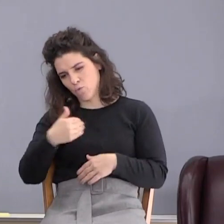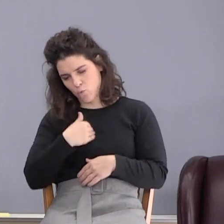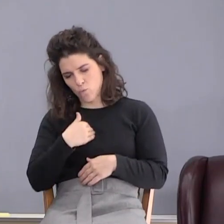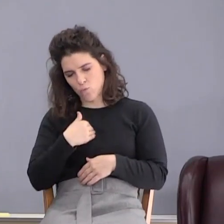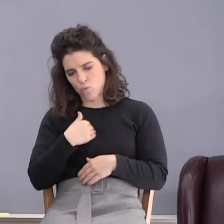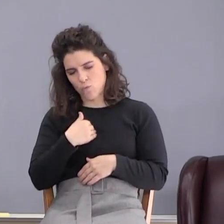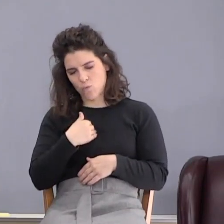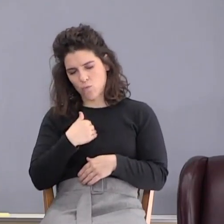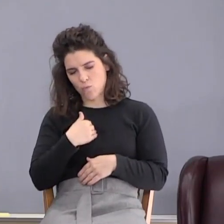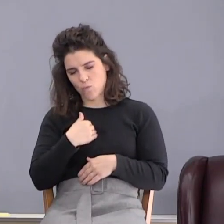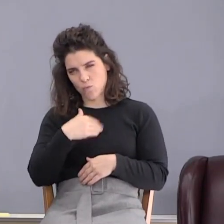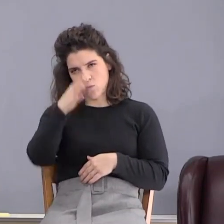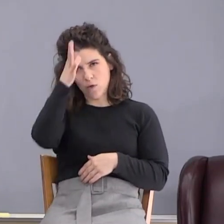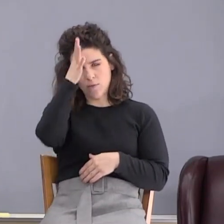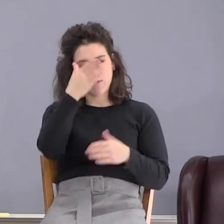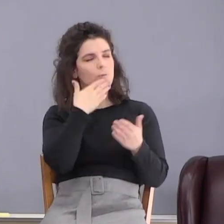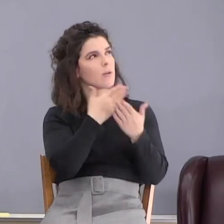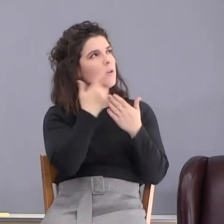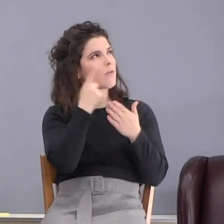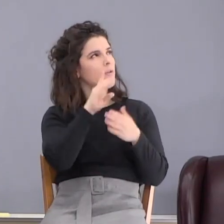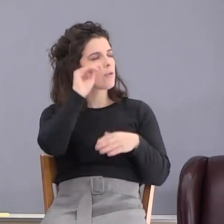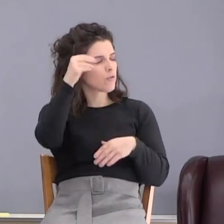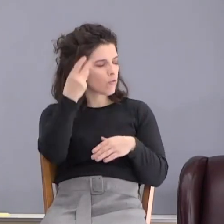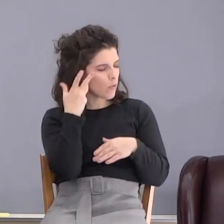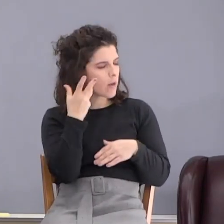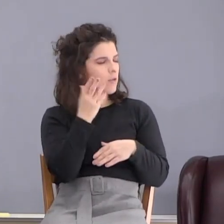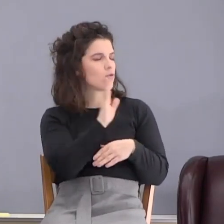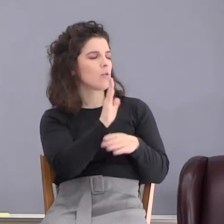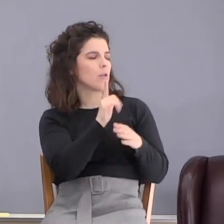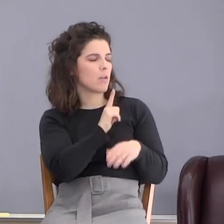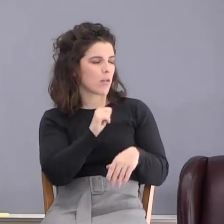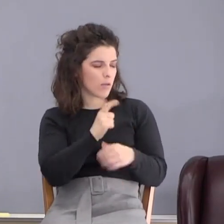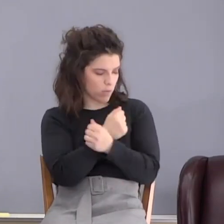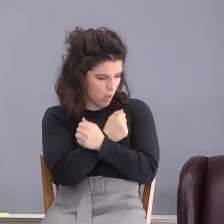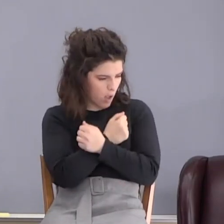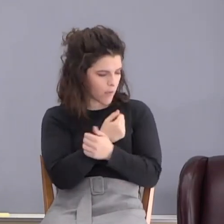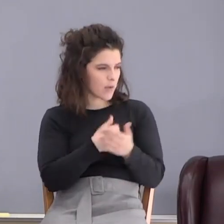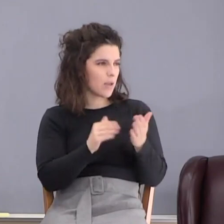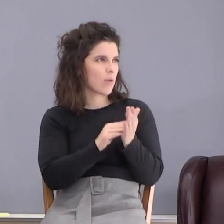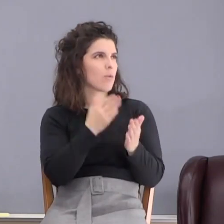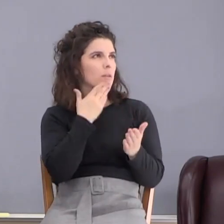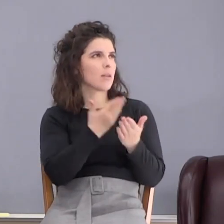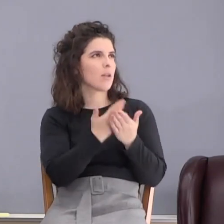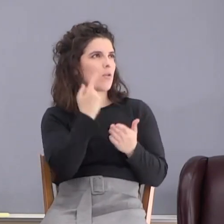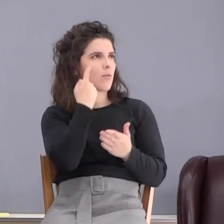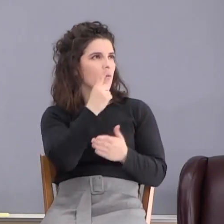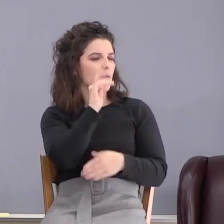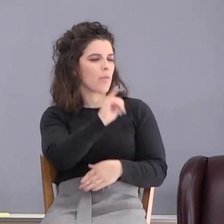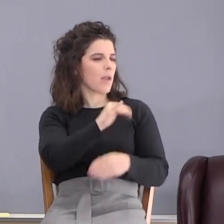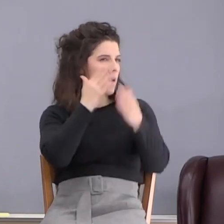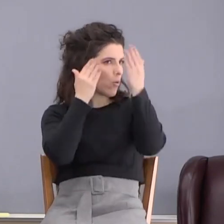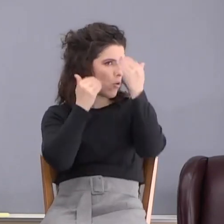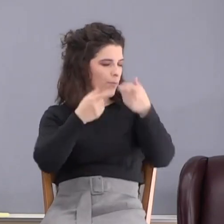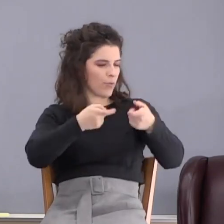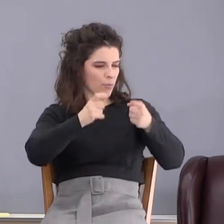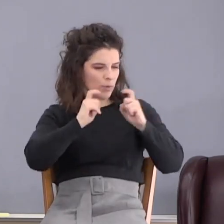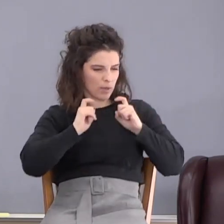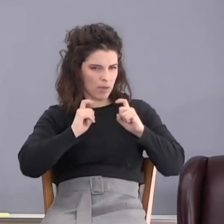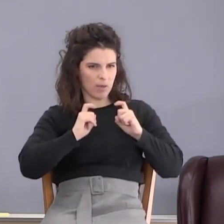right? Father, we do again thank you for your grace and for your love. We again thank you for that hope that you give to us through your